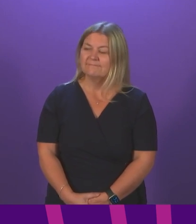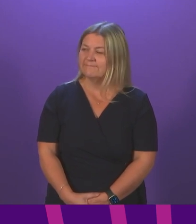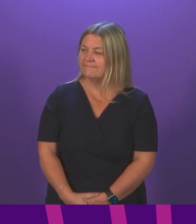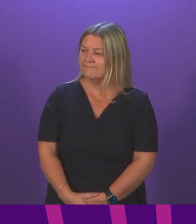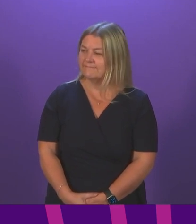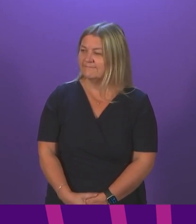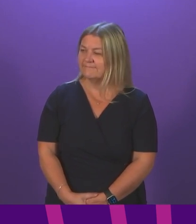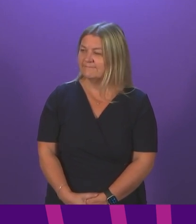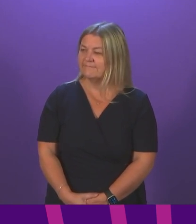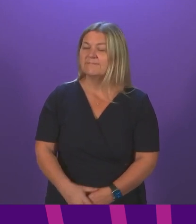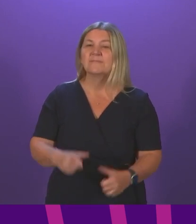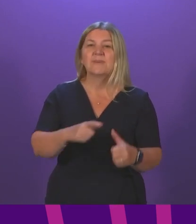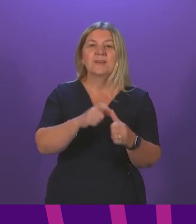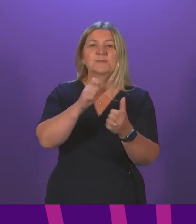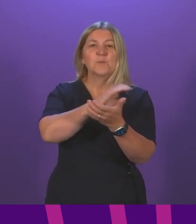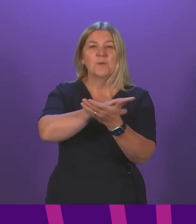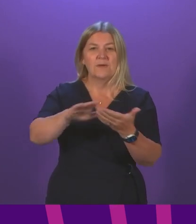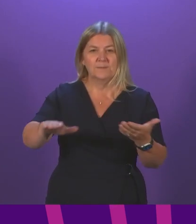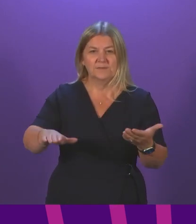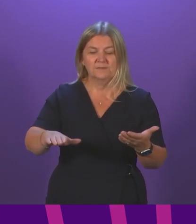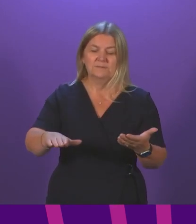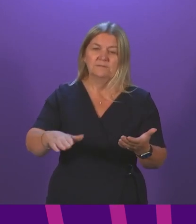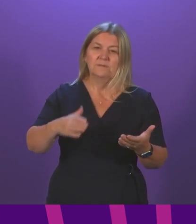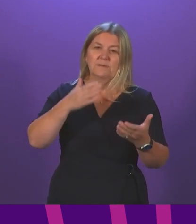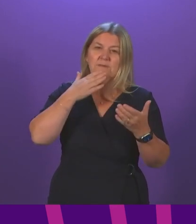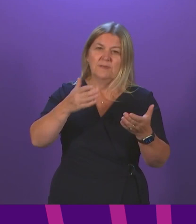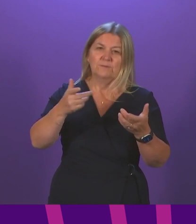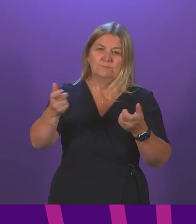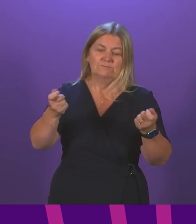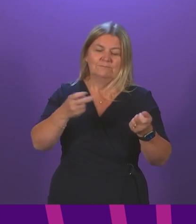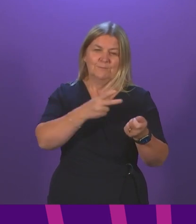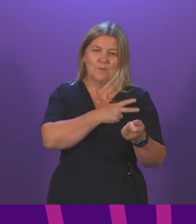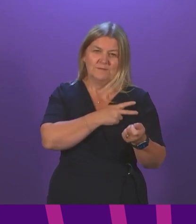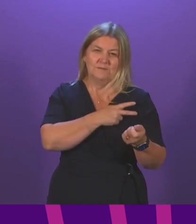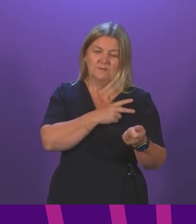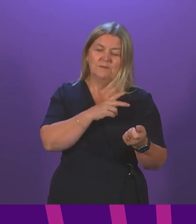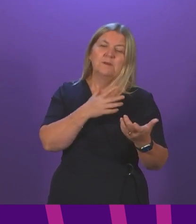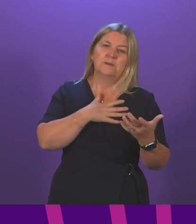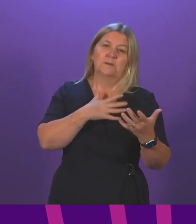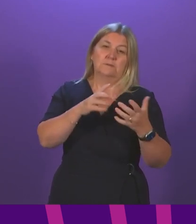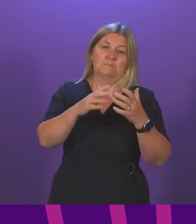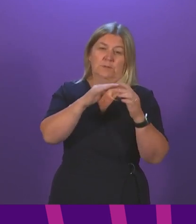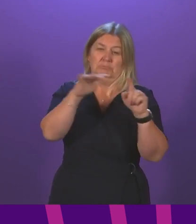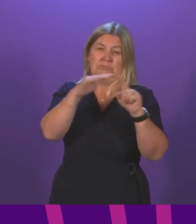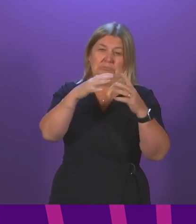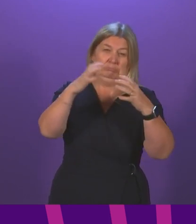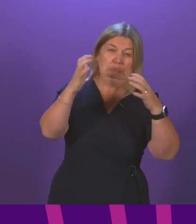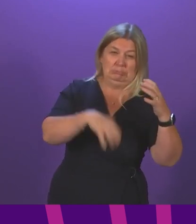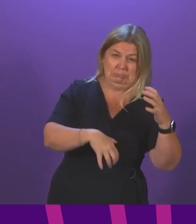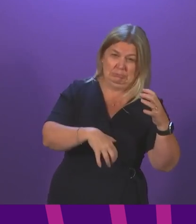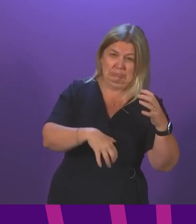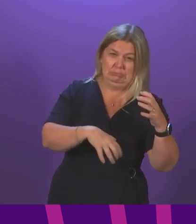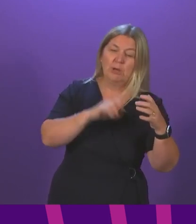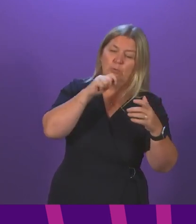Point of order, Alex Cole-Hamilton. Right, Presiding Officer, my internet crashed and I would have voted yes. Thank you, Mr. Cole-Hamilton.